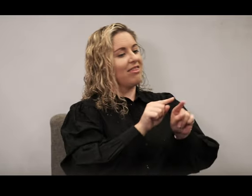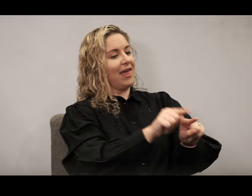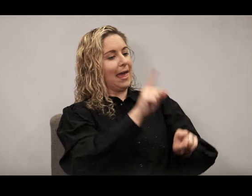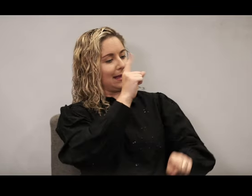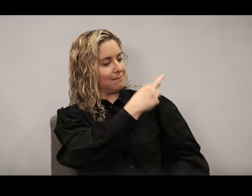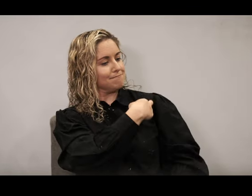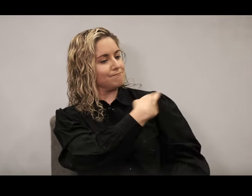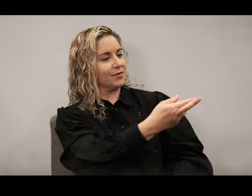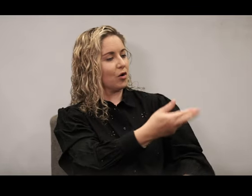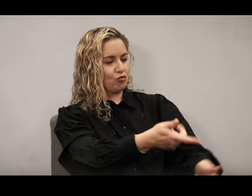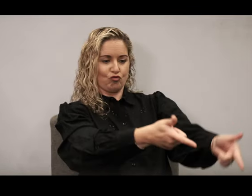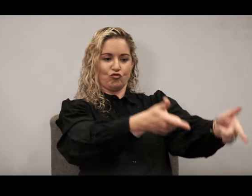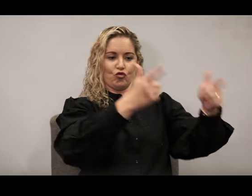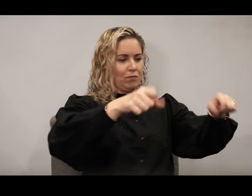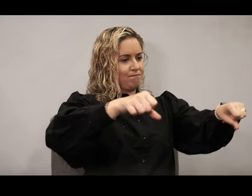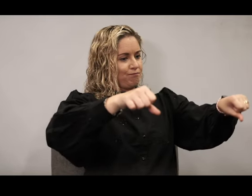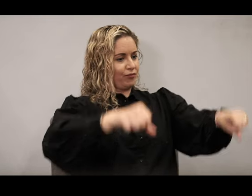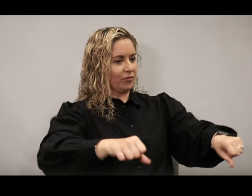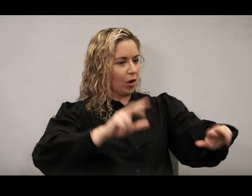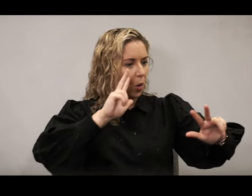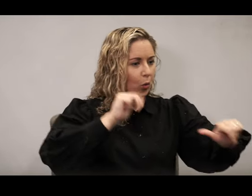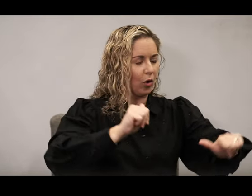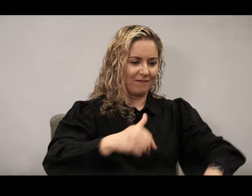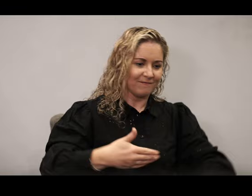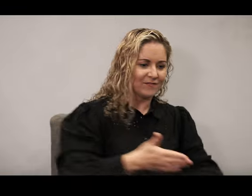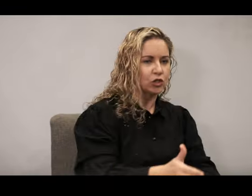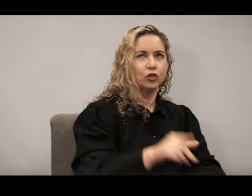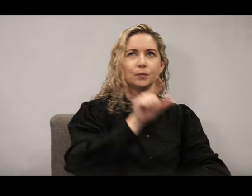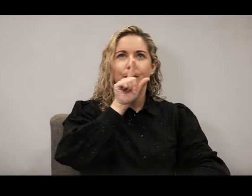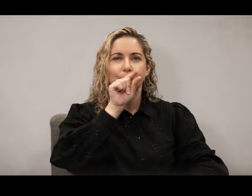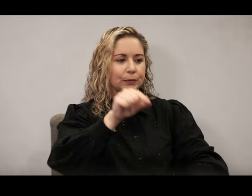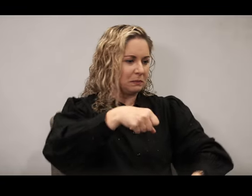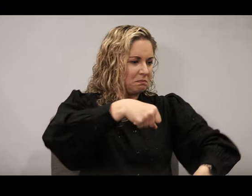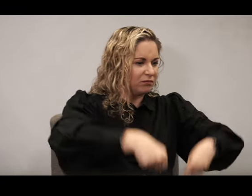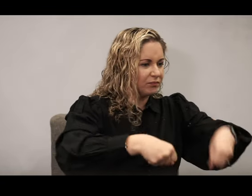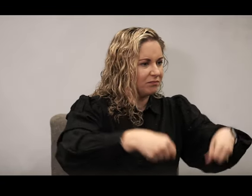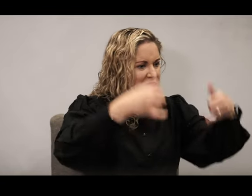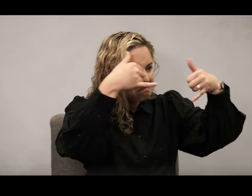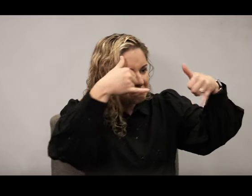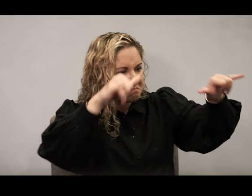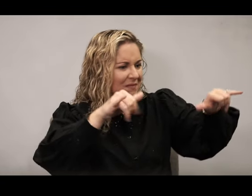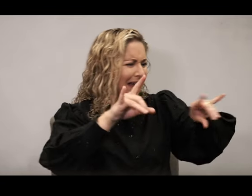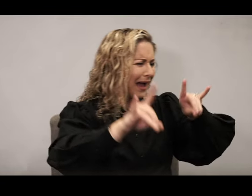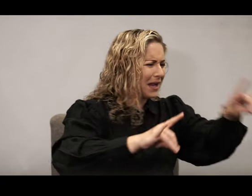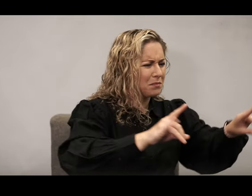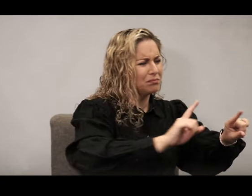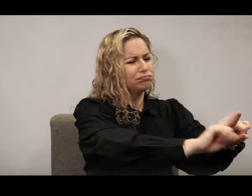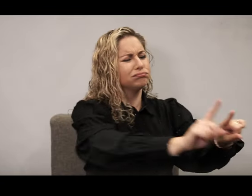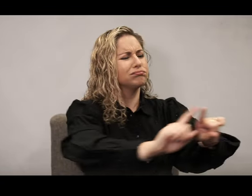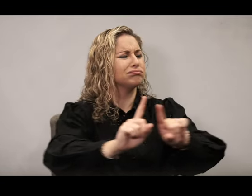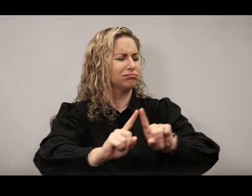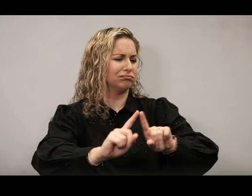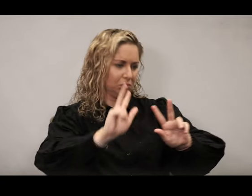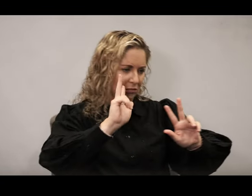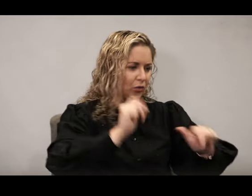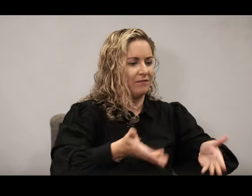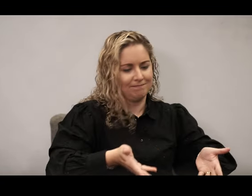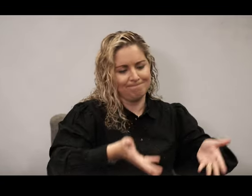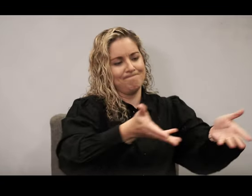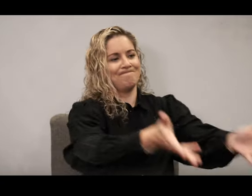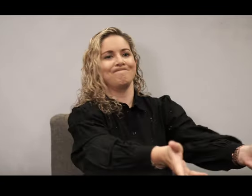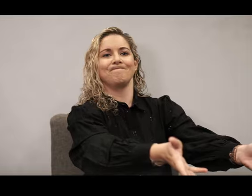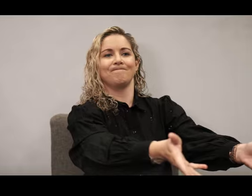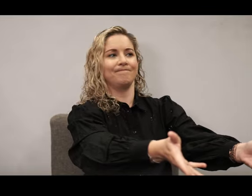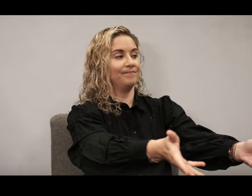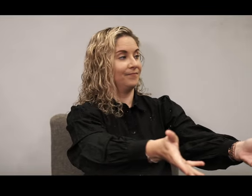fish of the sea and the birds of the sky, over the livestock and all the wild animals, and over all the creatures that move along the ground." The Lord